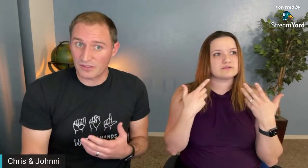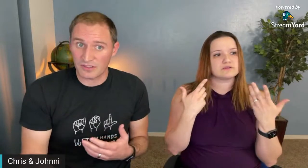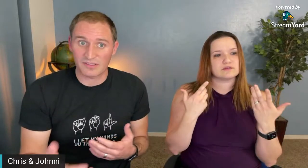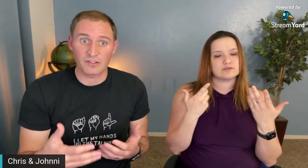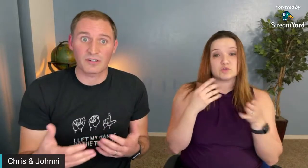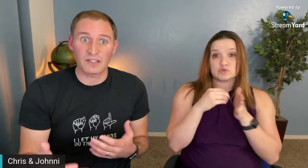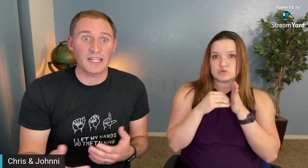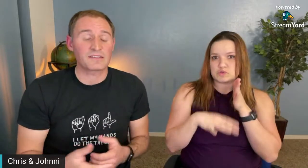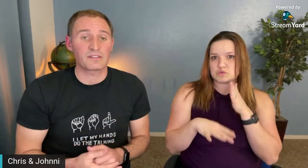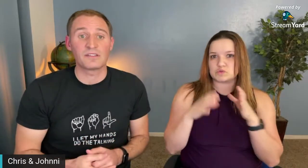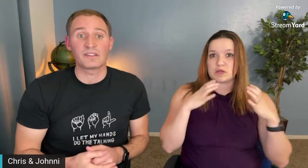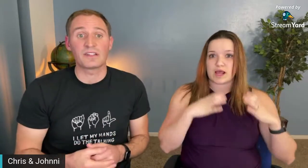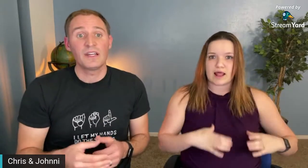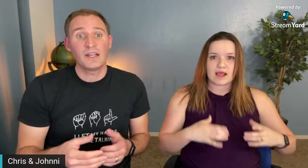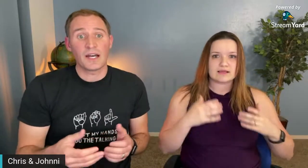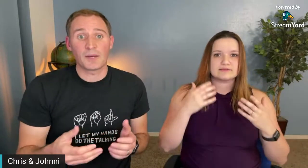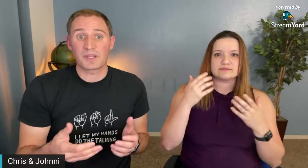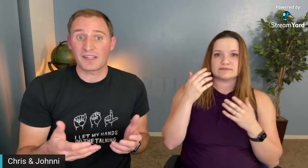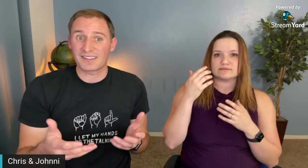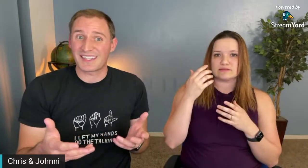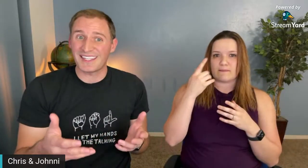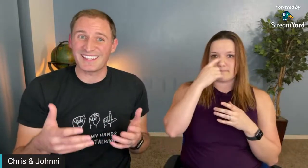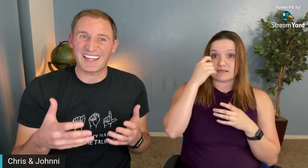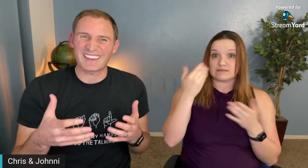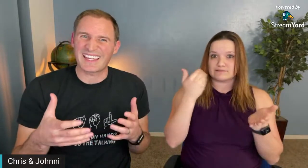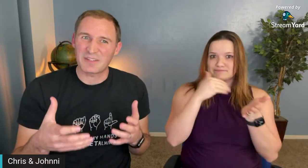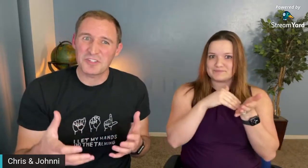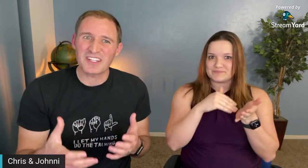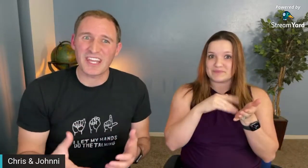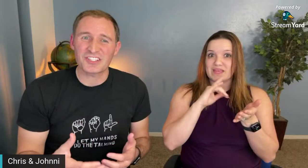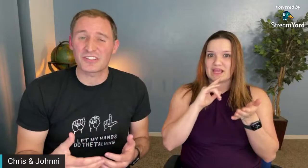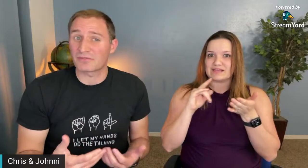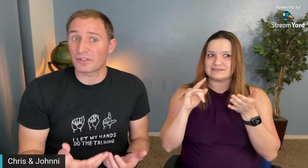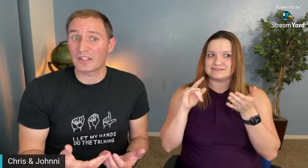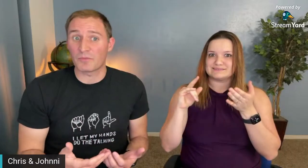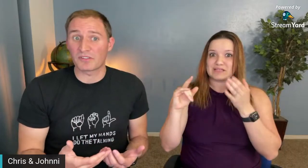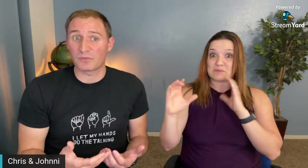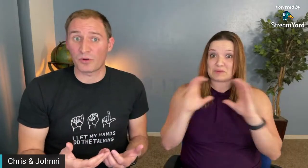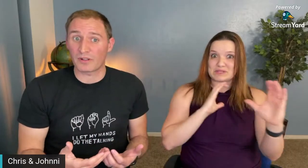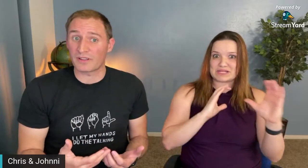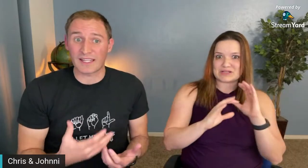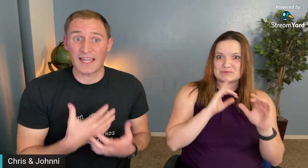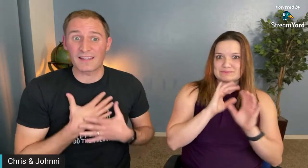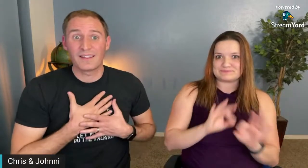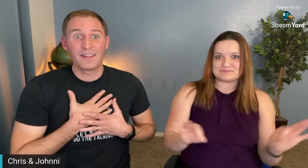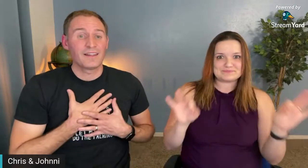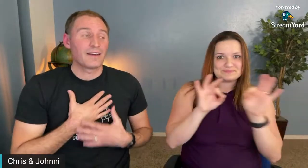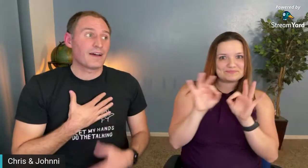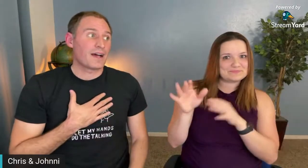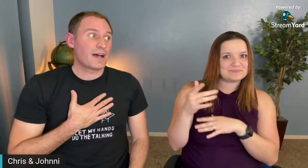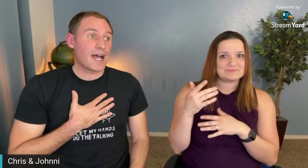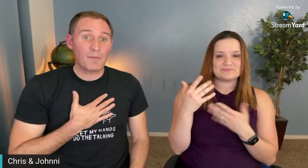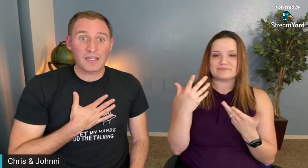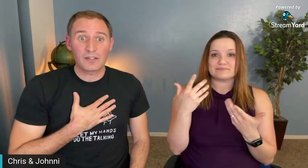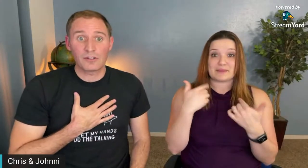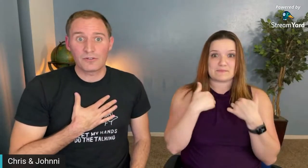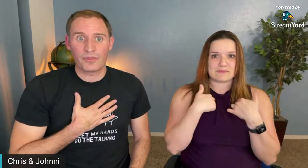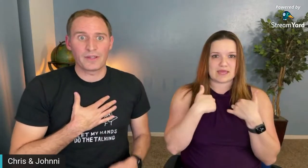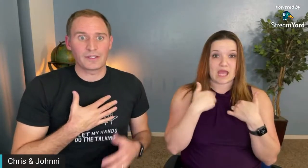students or your clients are using, because again, like that communication is really the most important. Like I might know